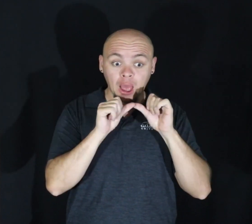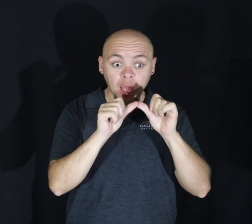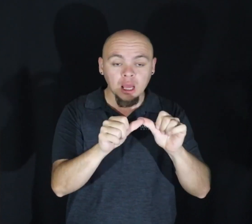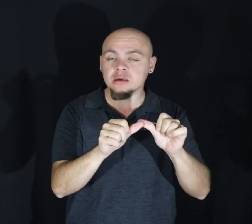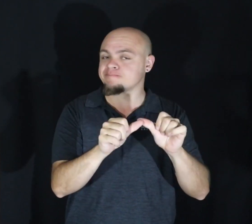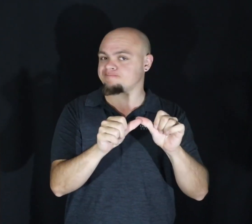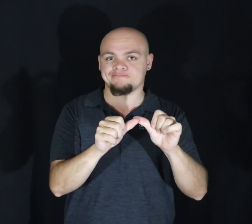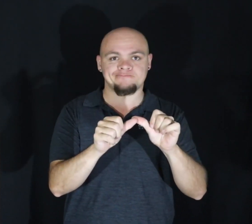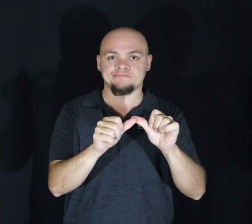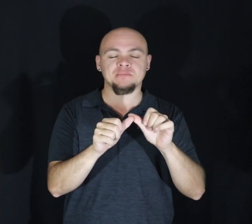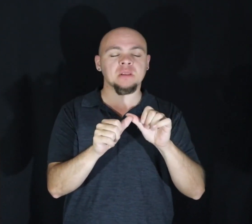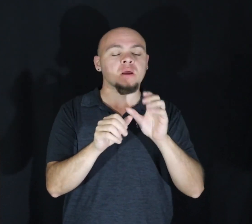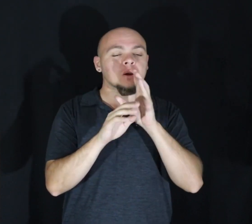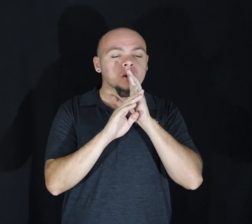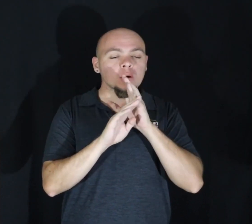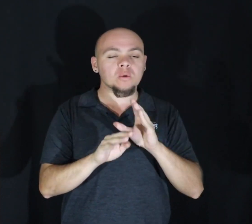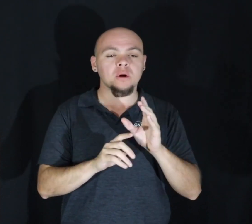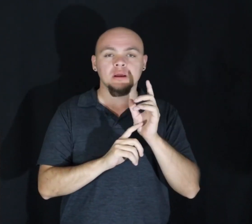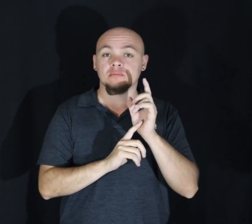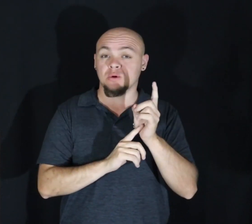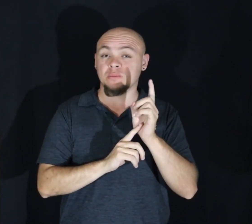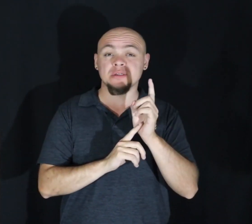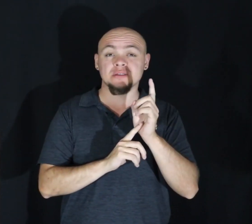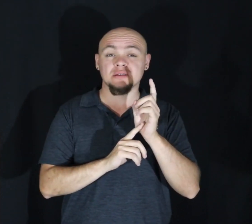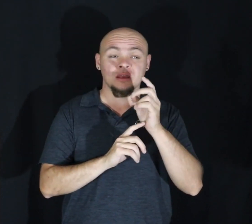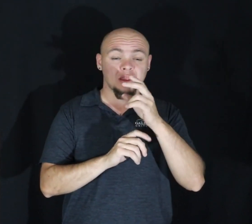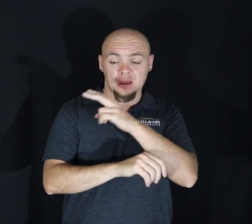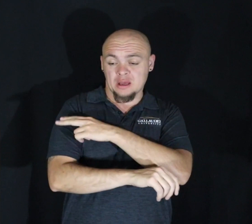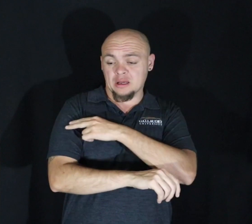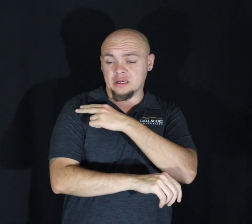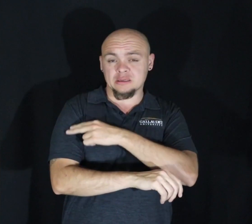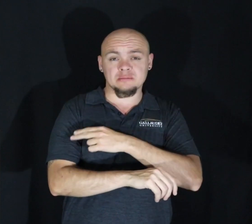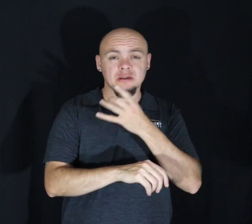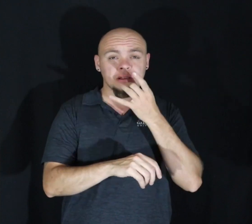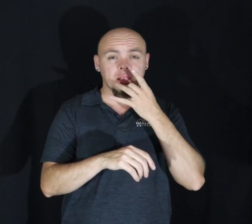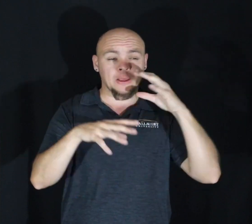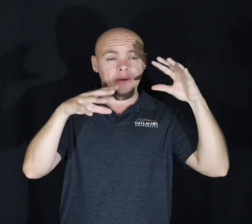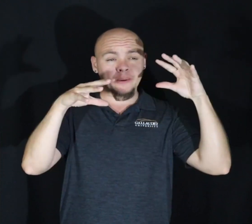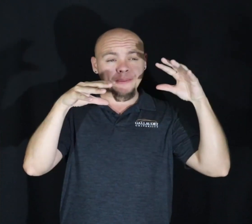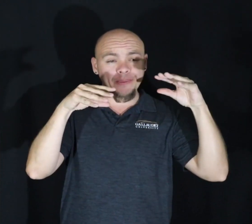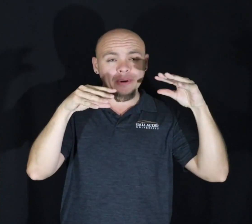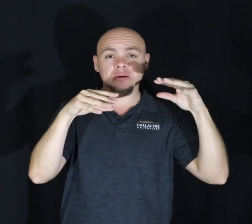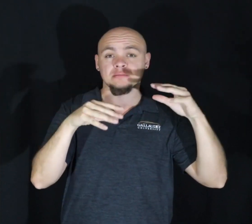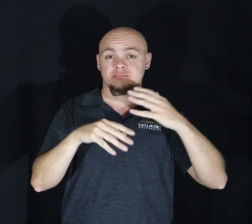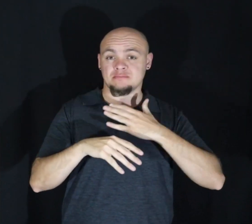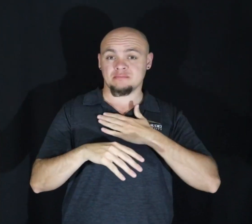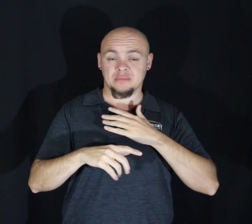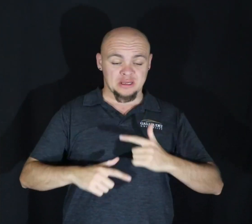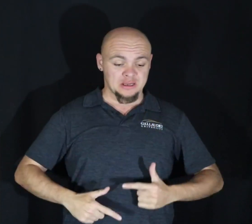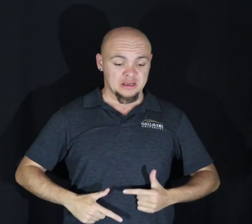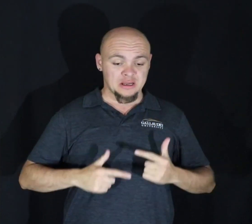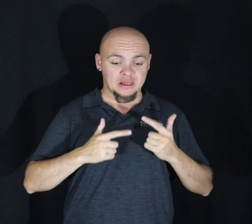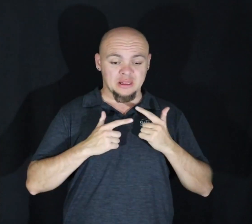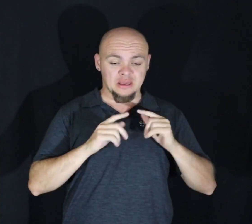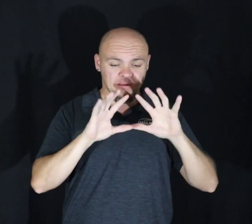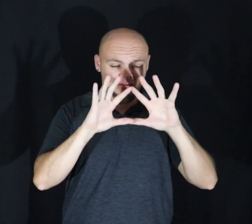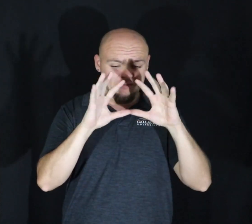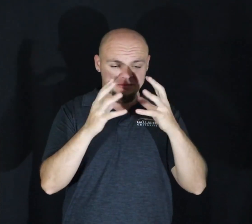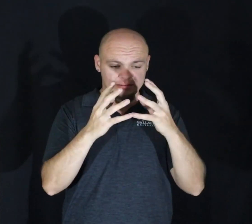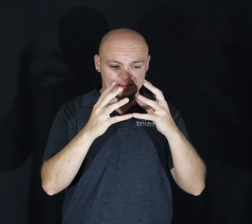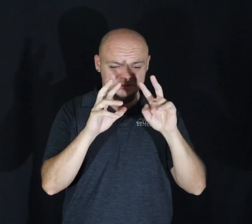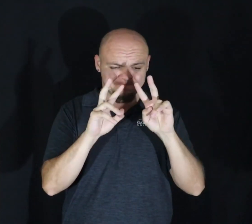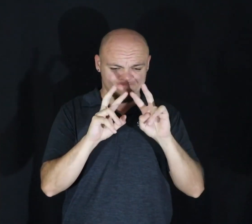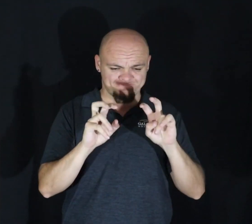During those long, quiet moments in the dimly lit hospital, I really examined my whole life when I was in there.